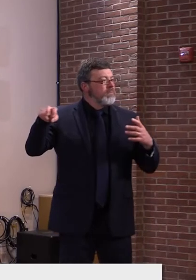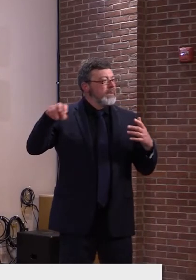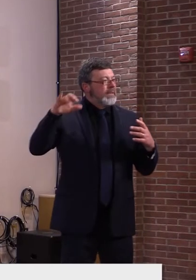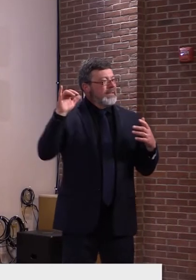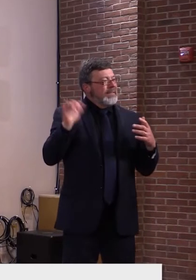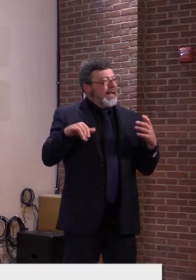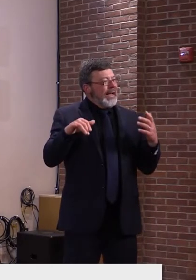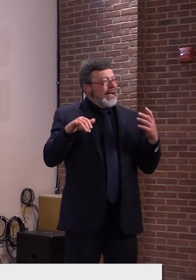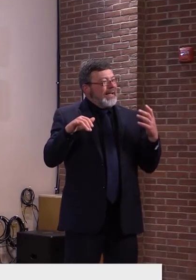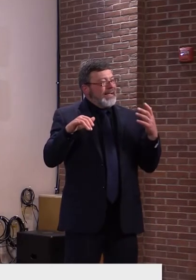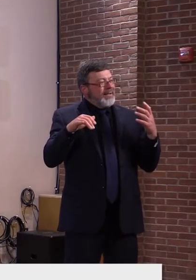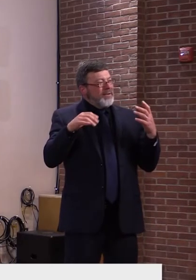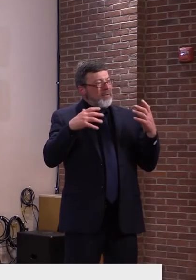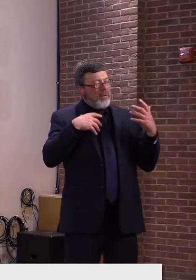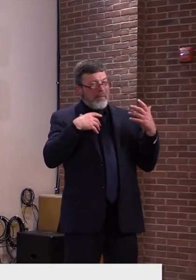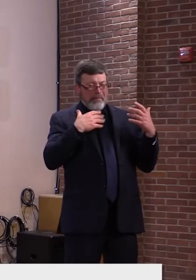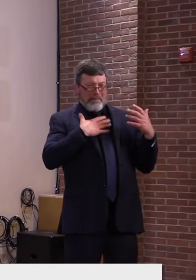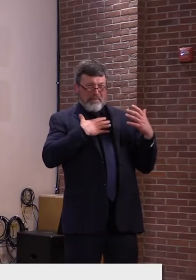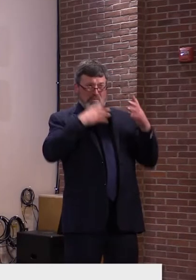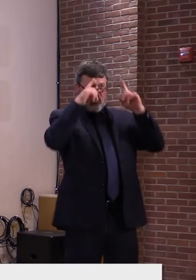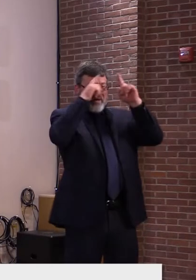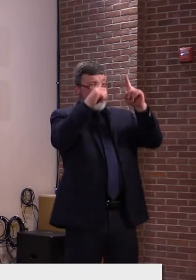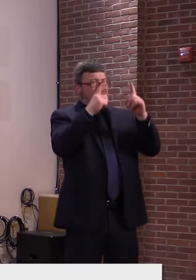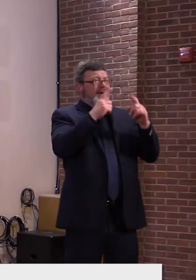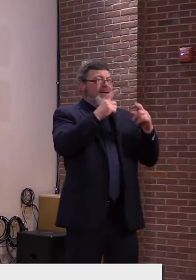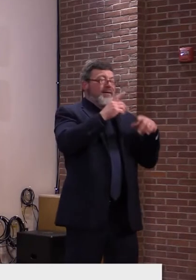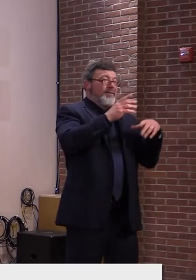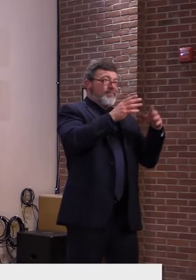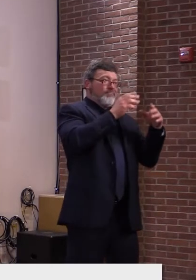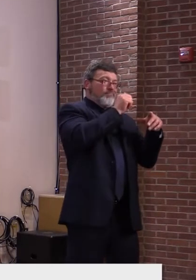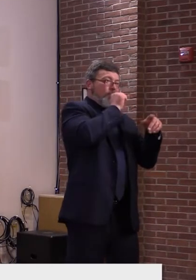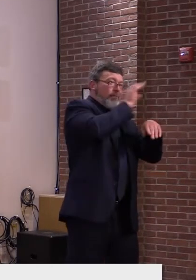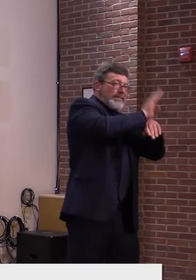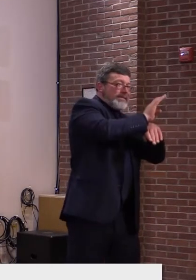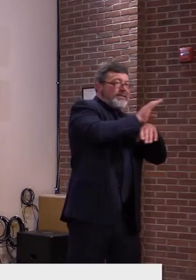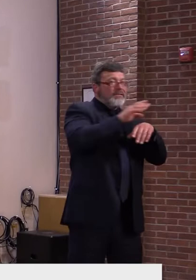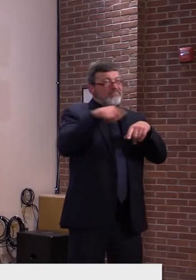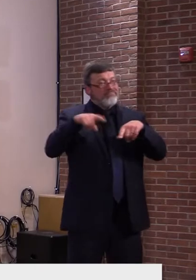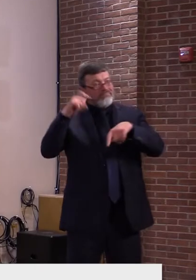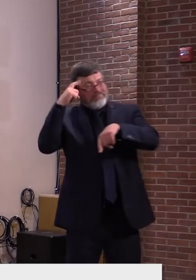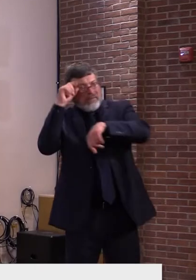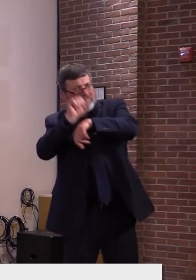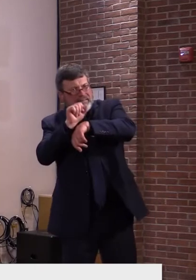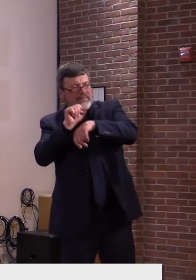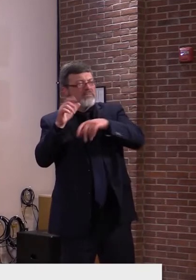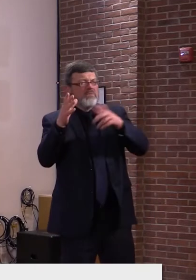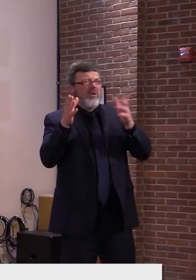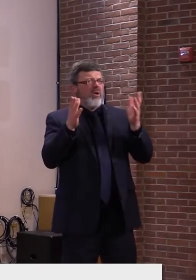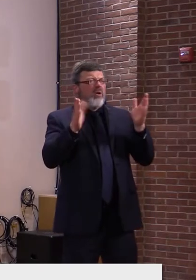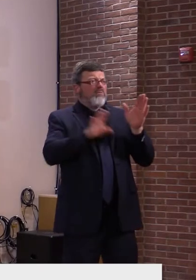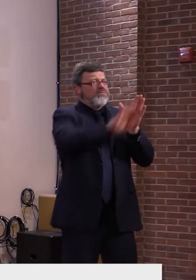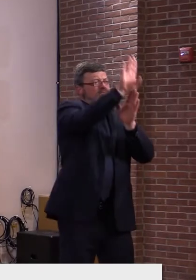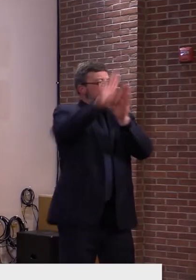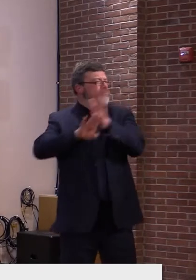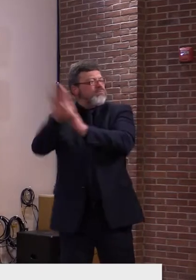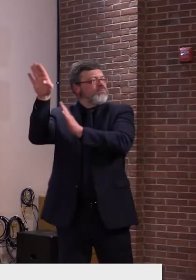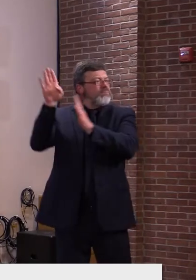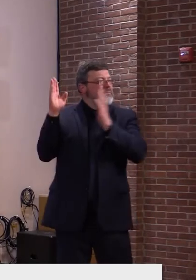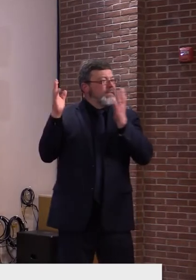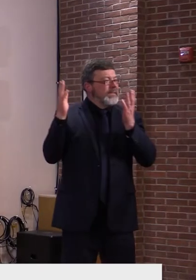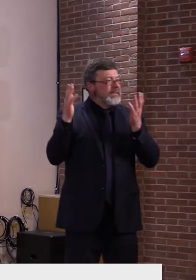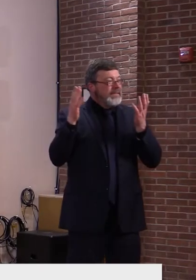flexibility, and they want some freedom and independence. So this seems to give it to them, and it would help us out, I think, in the long